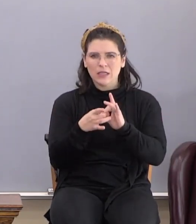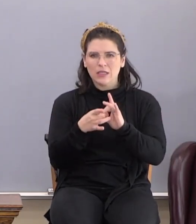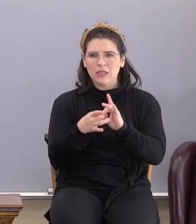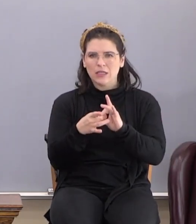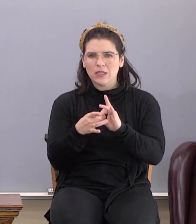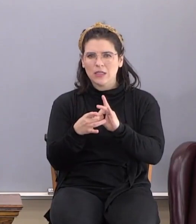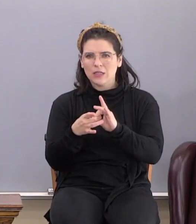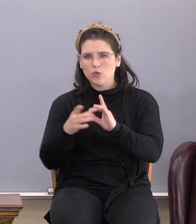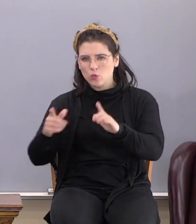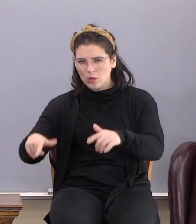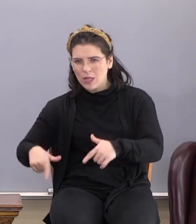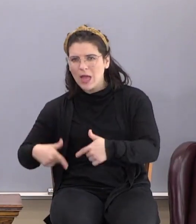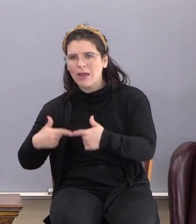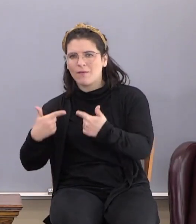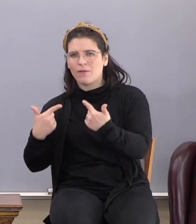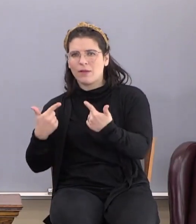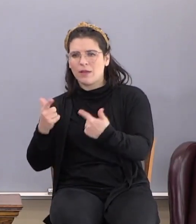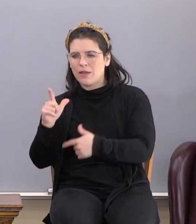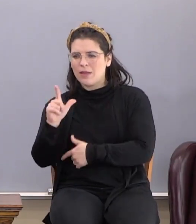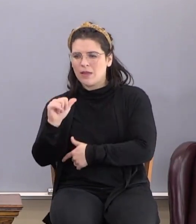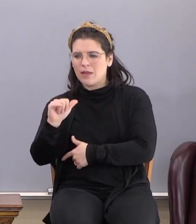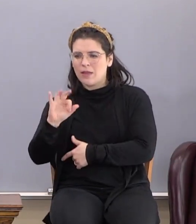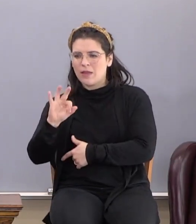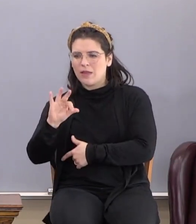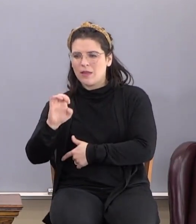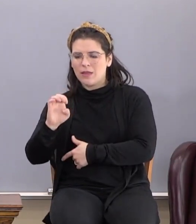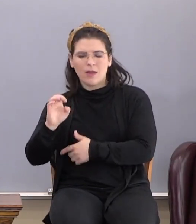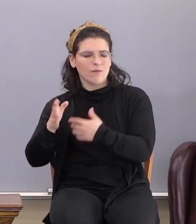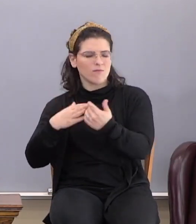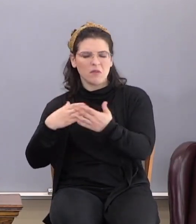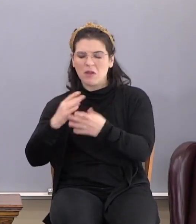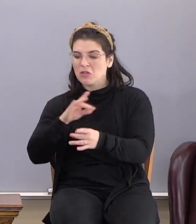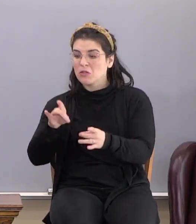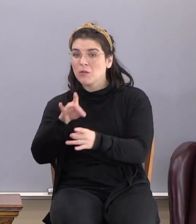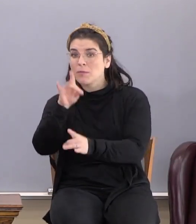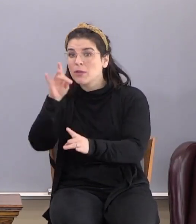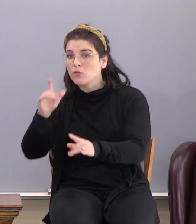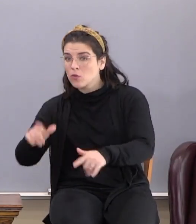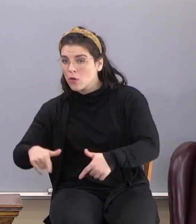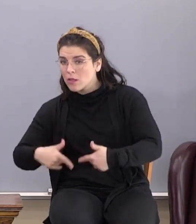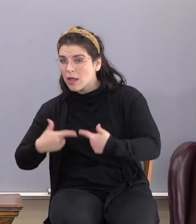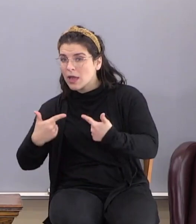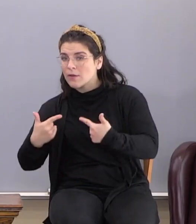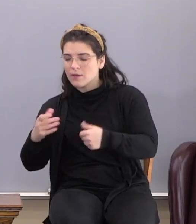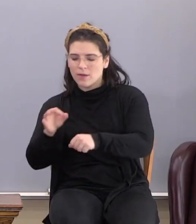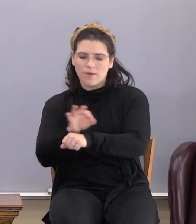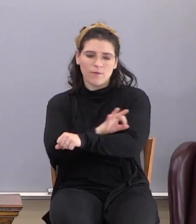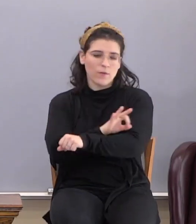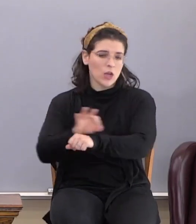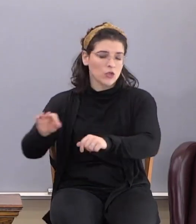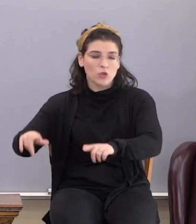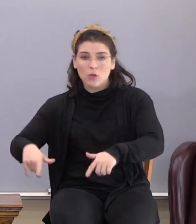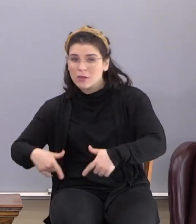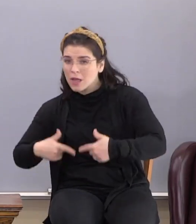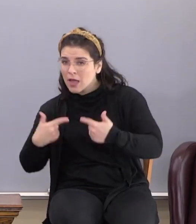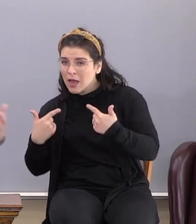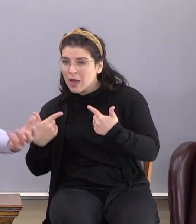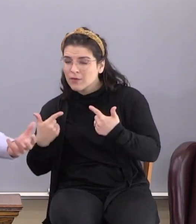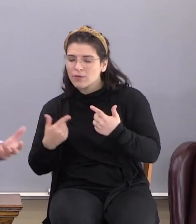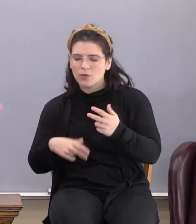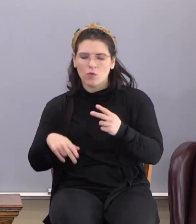to life, whether it's spiritual life, whether it's functional life, or even